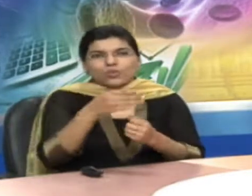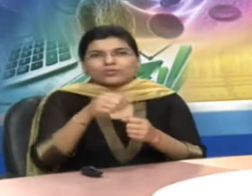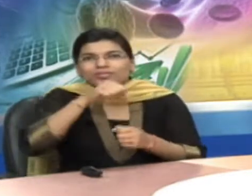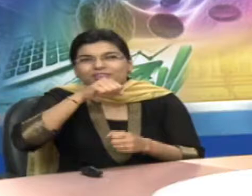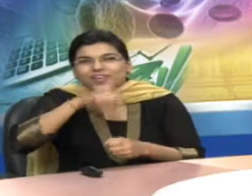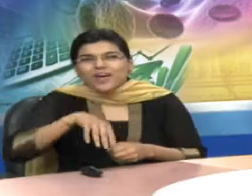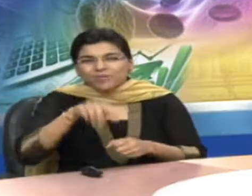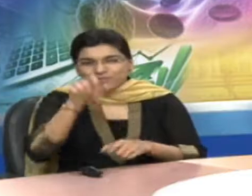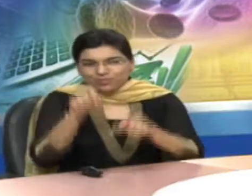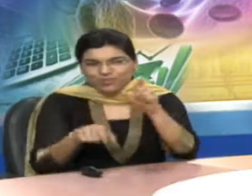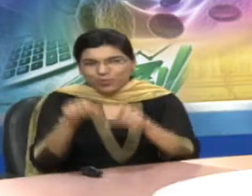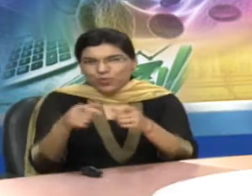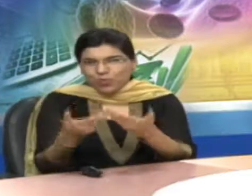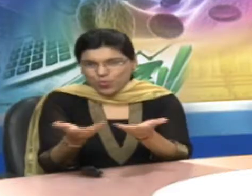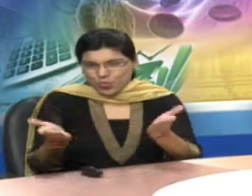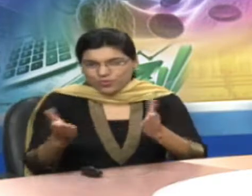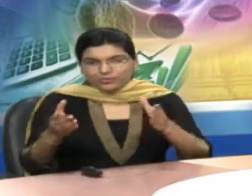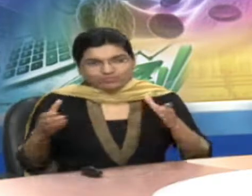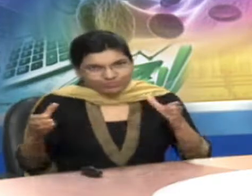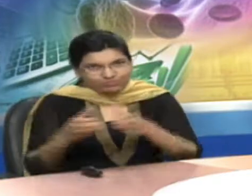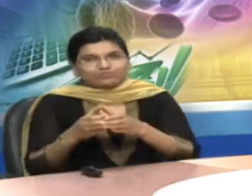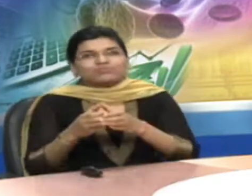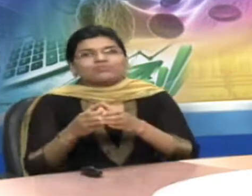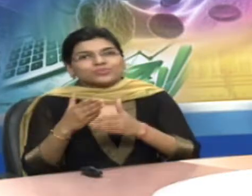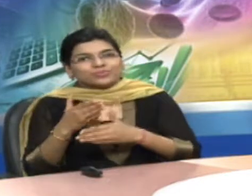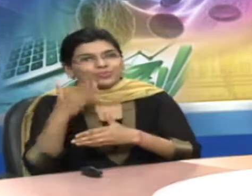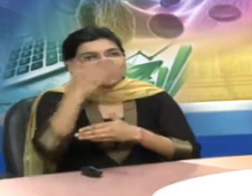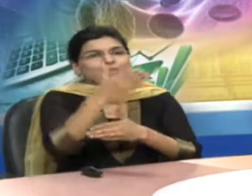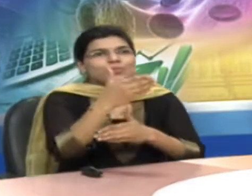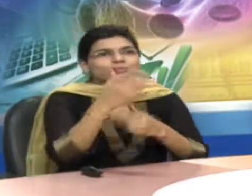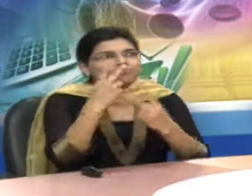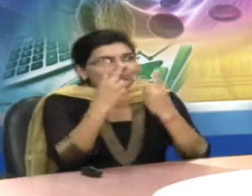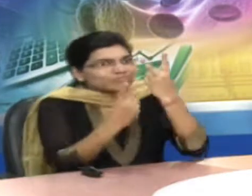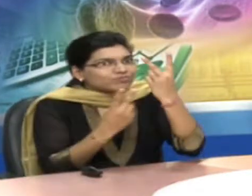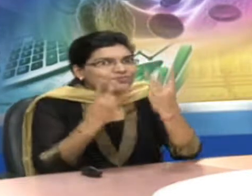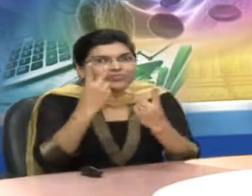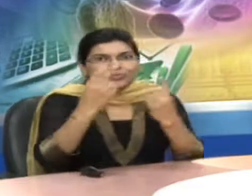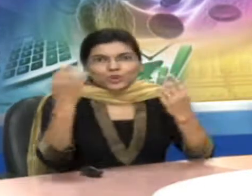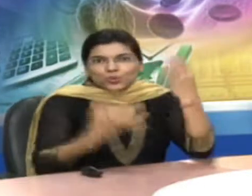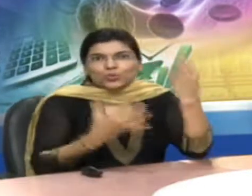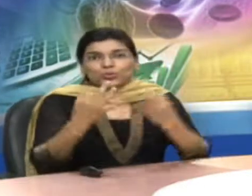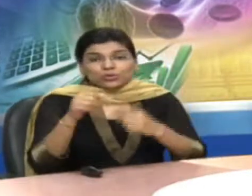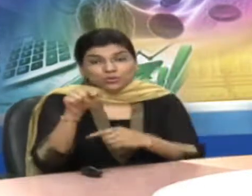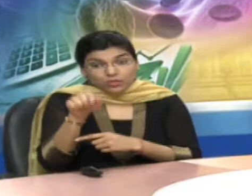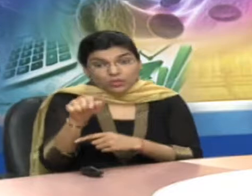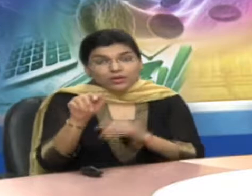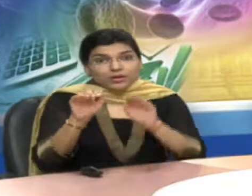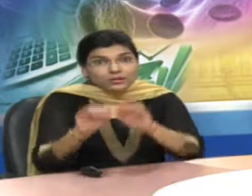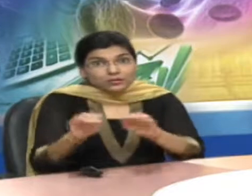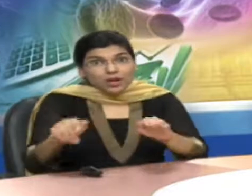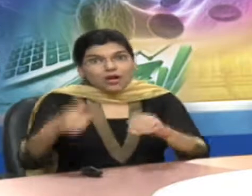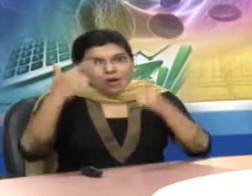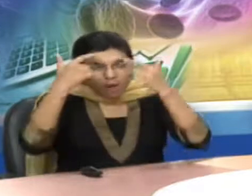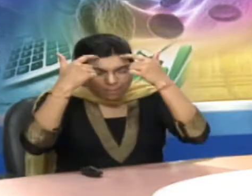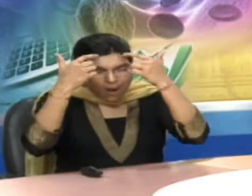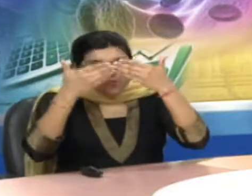I would like to go there in the company of bright young